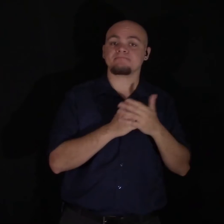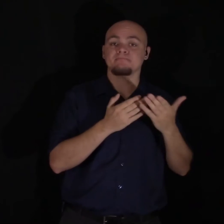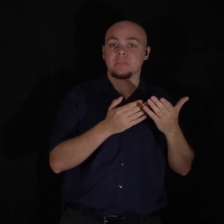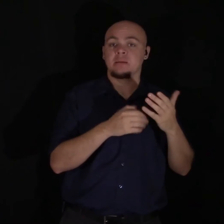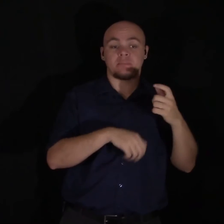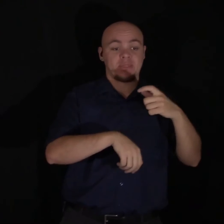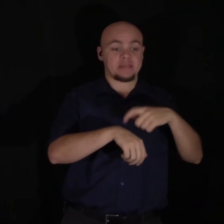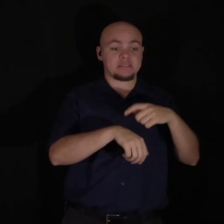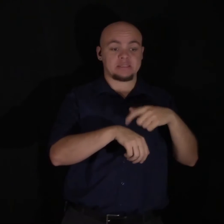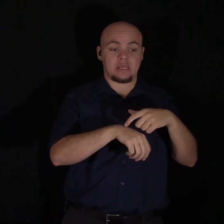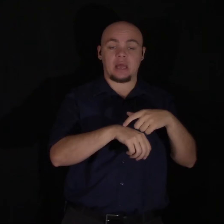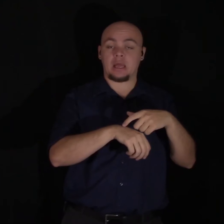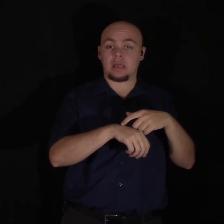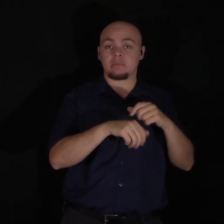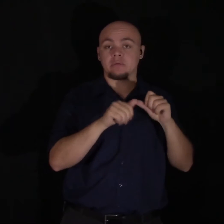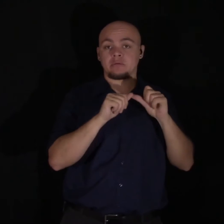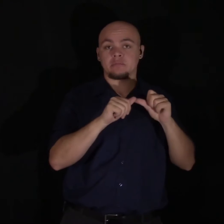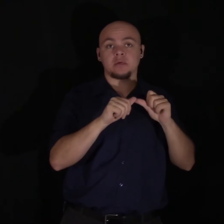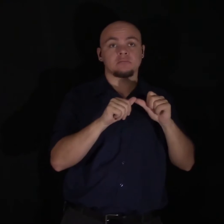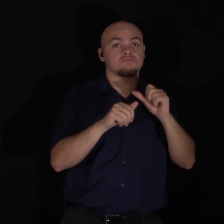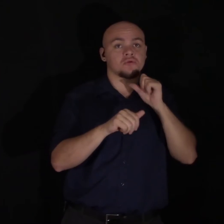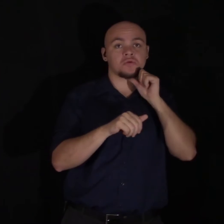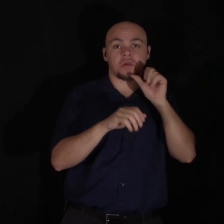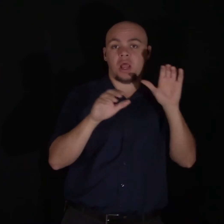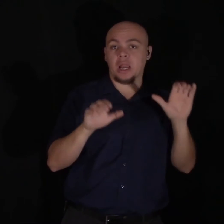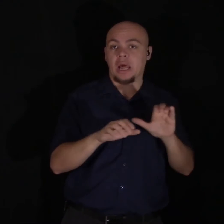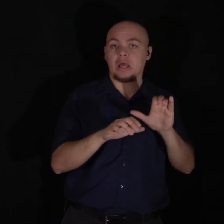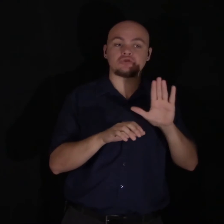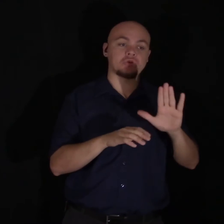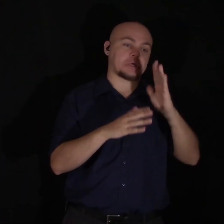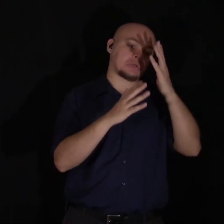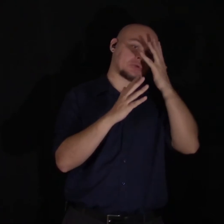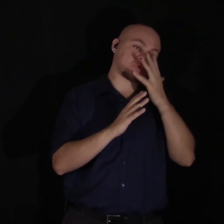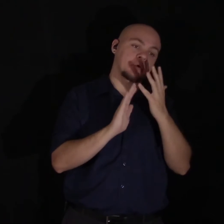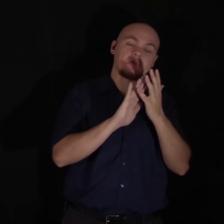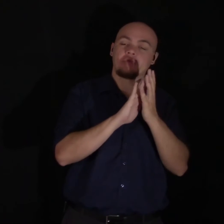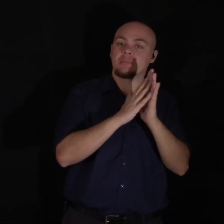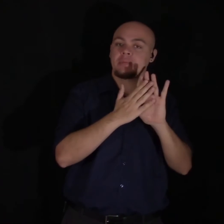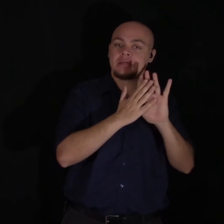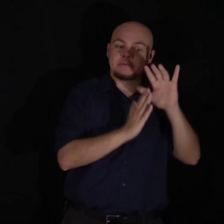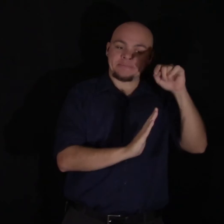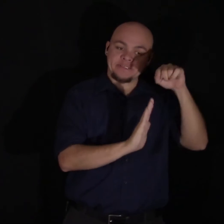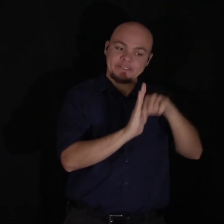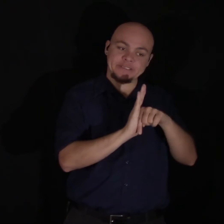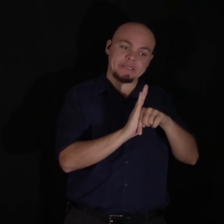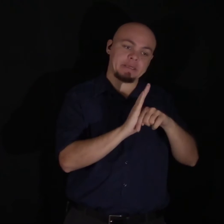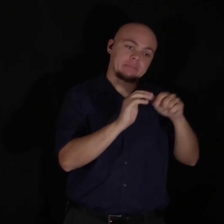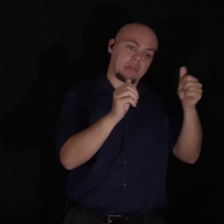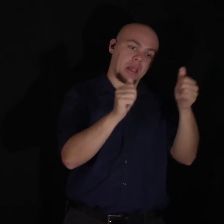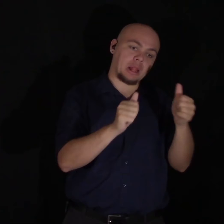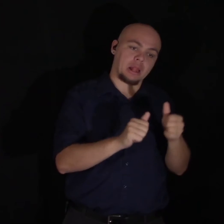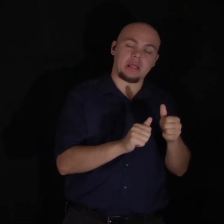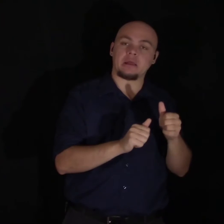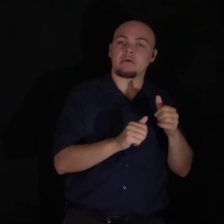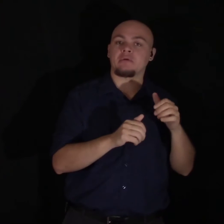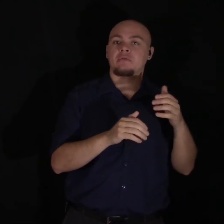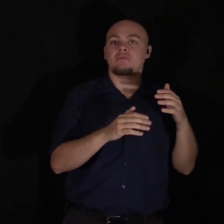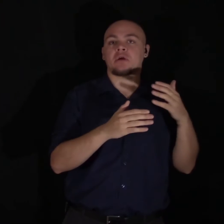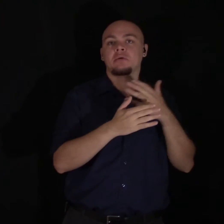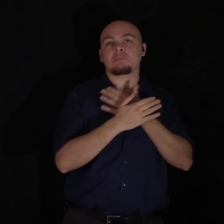consequently, spent in inaction. His grief only became more deep and rankling when he had leisure for reflection, and at